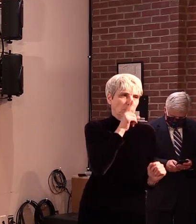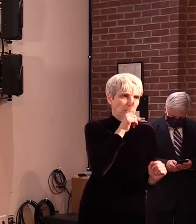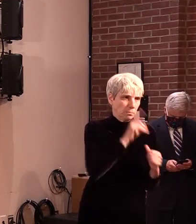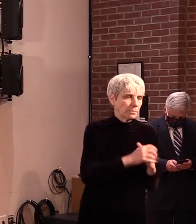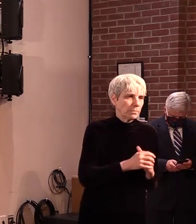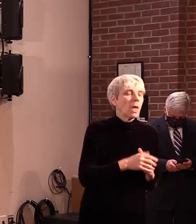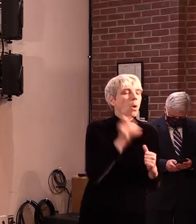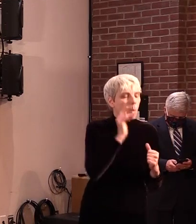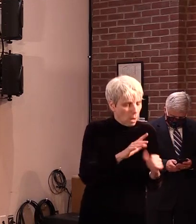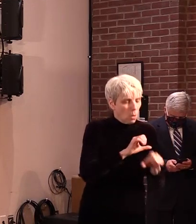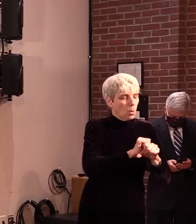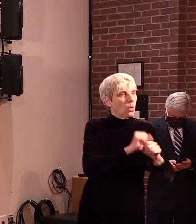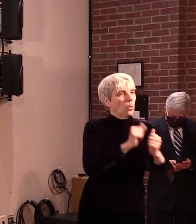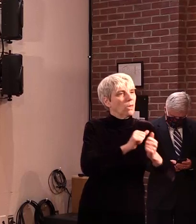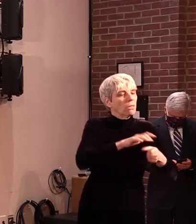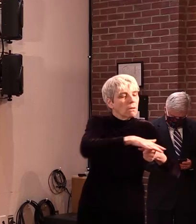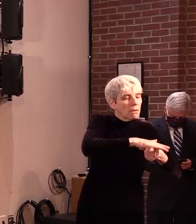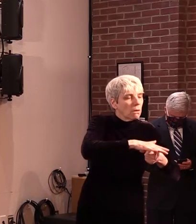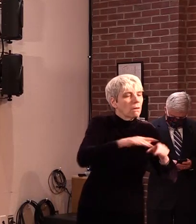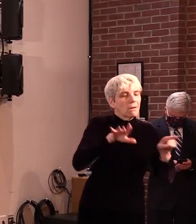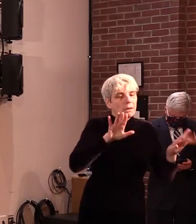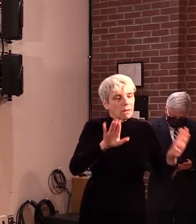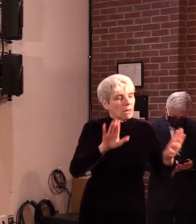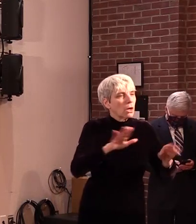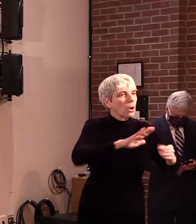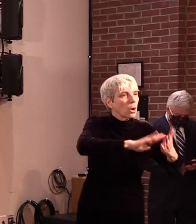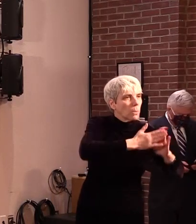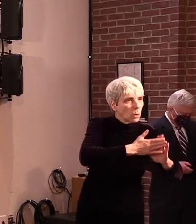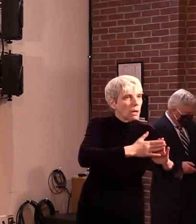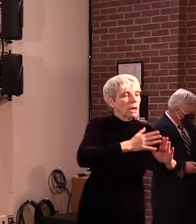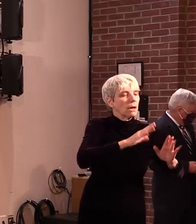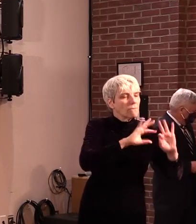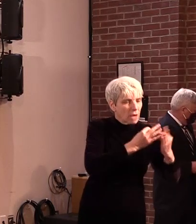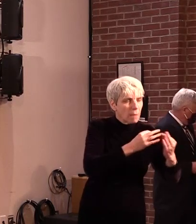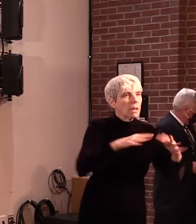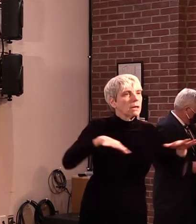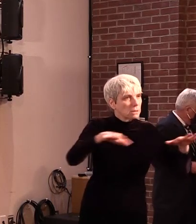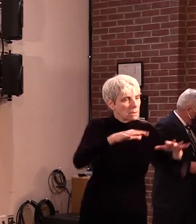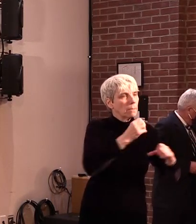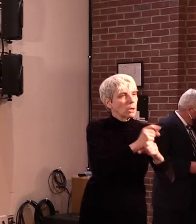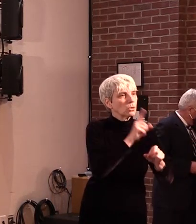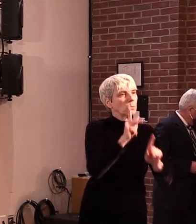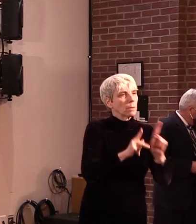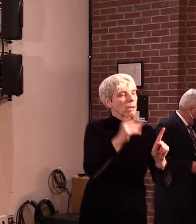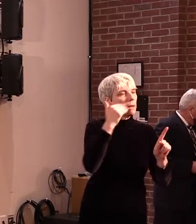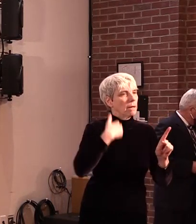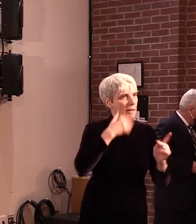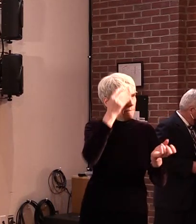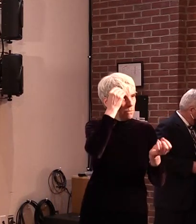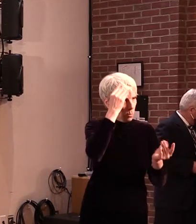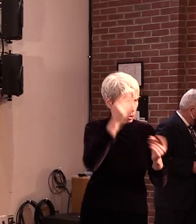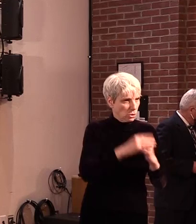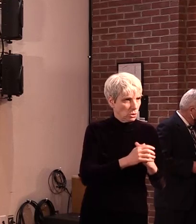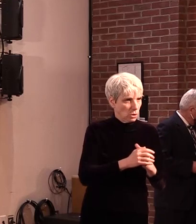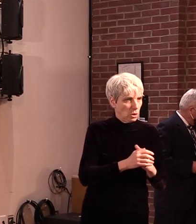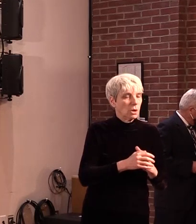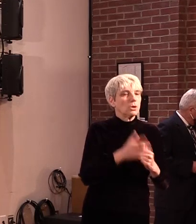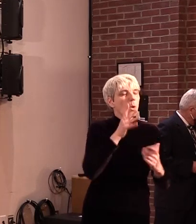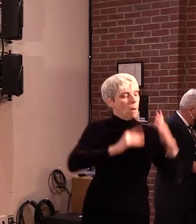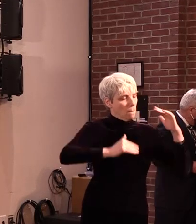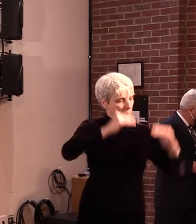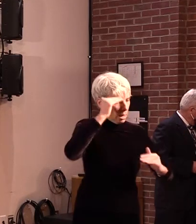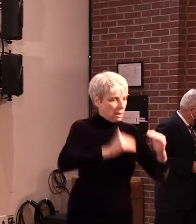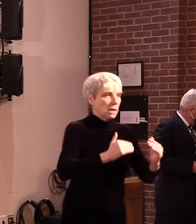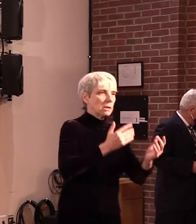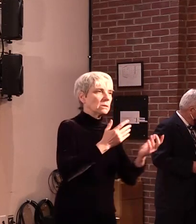addition, we're working on sharing school data in a manner that is both transparent and protects the privacy of individual students